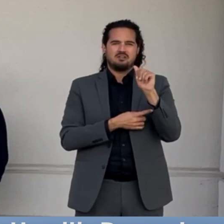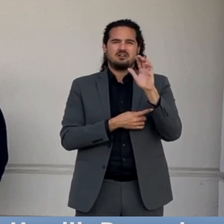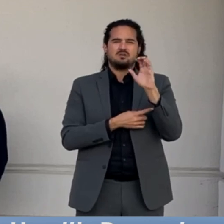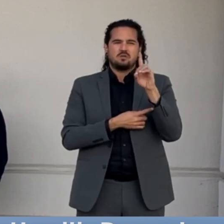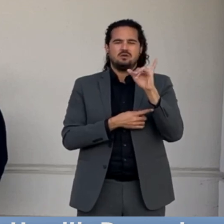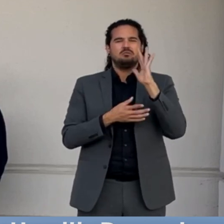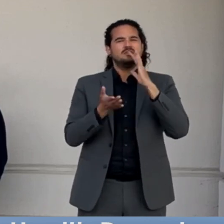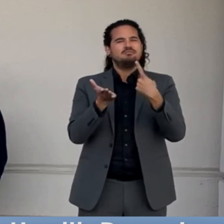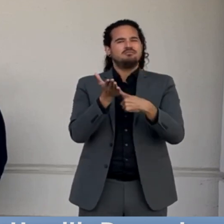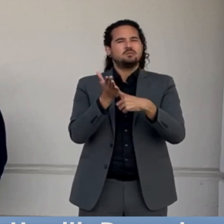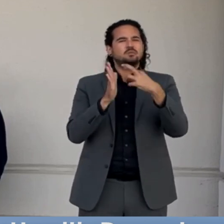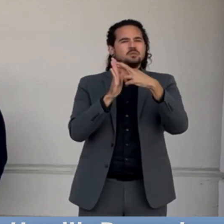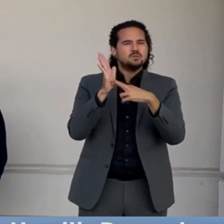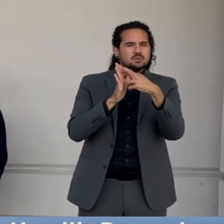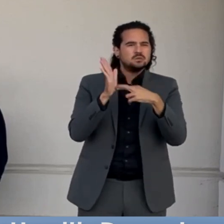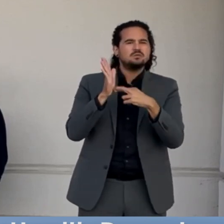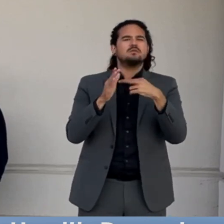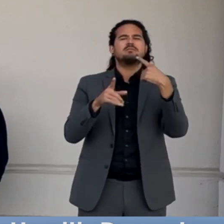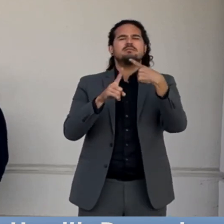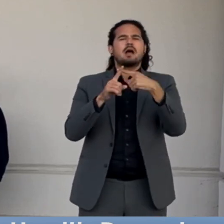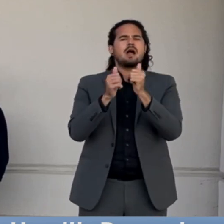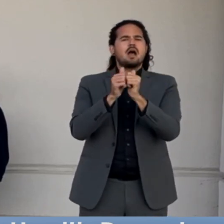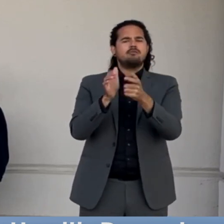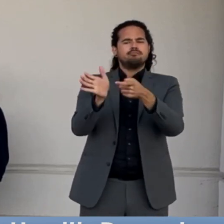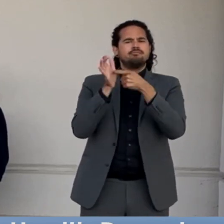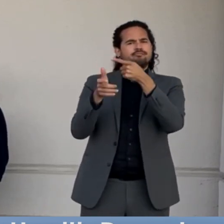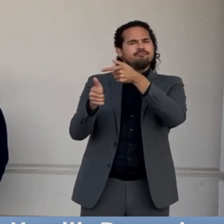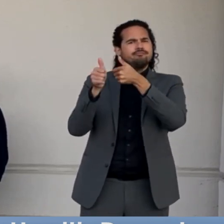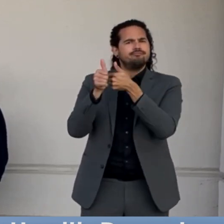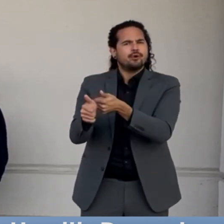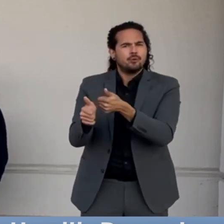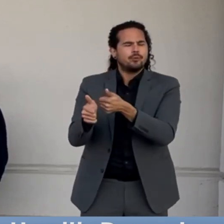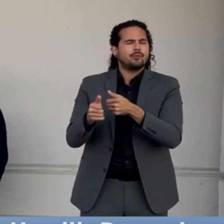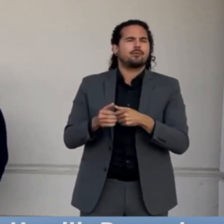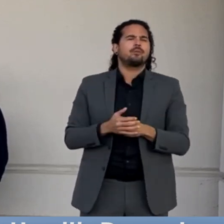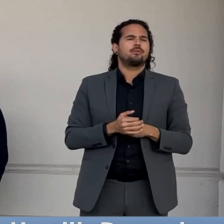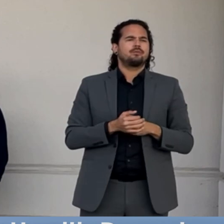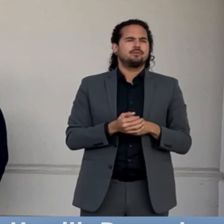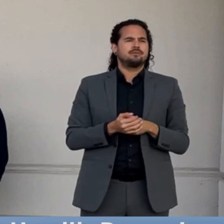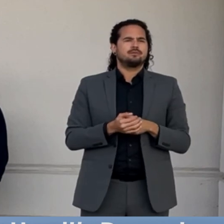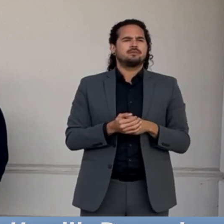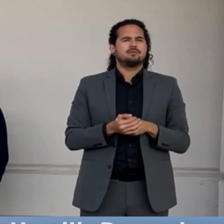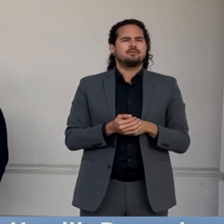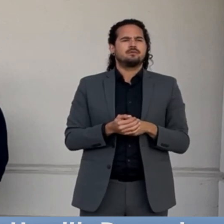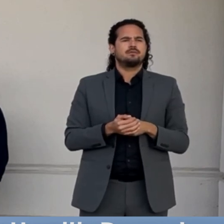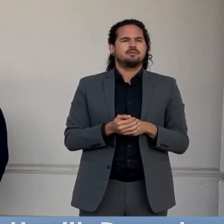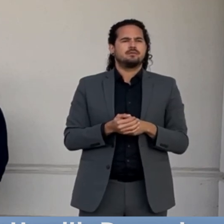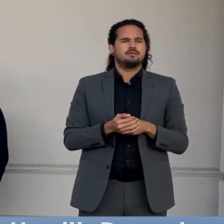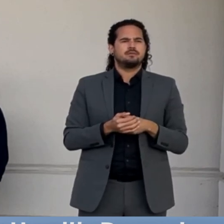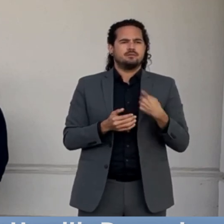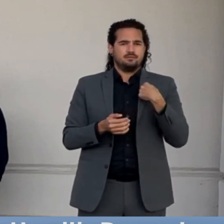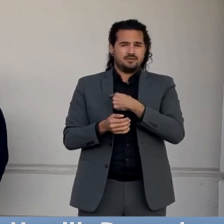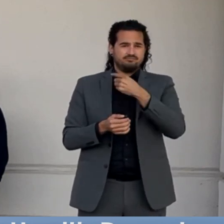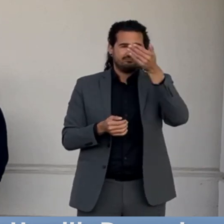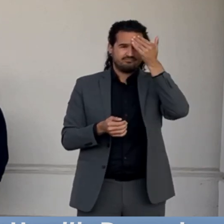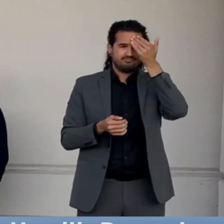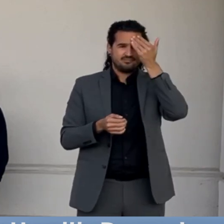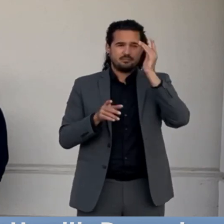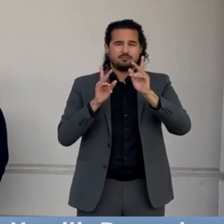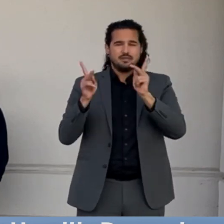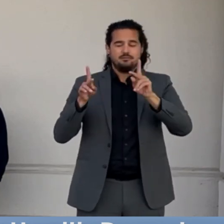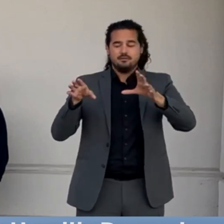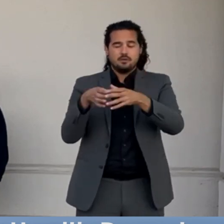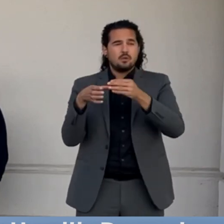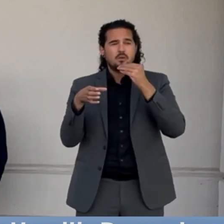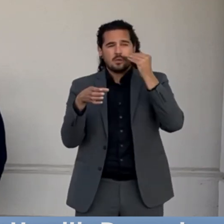ensure everyone understands the instructions of the stay-at-home order and why they're so important to protect their health and has the resources they need to be able to follow those